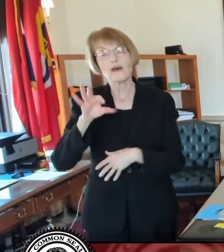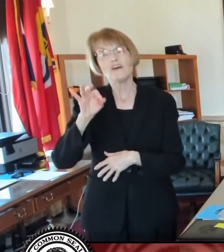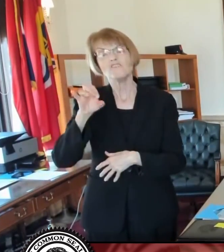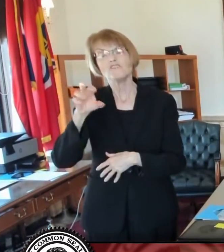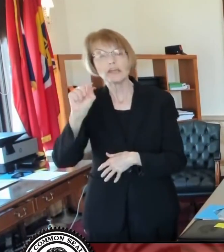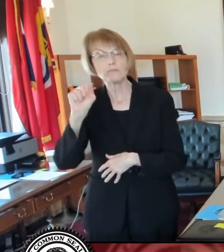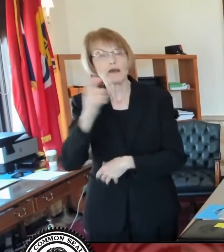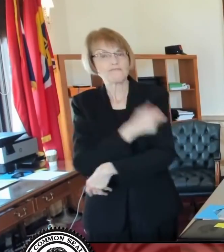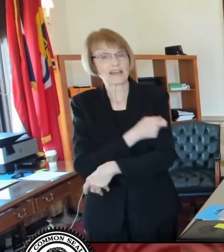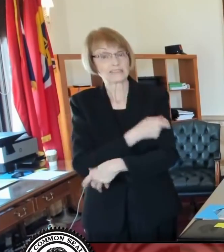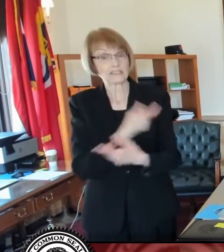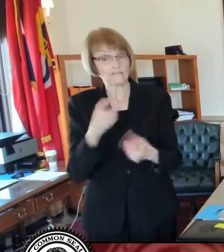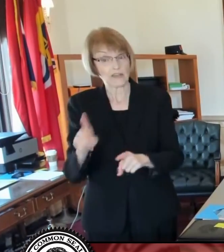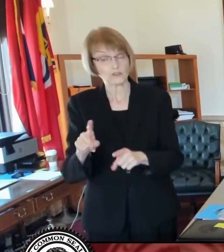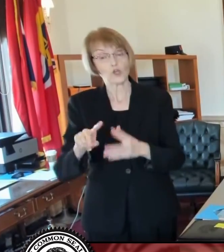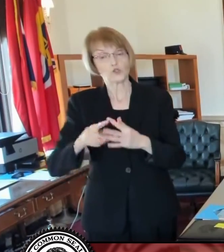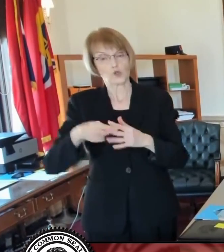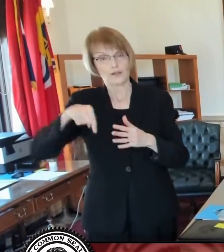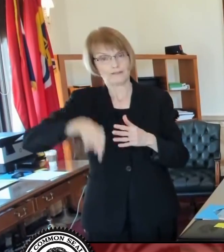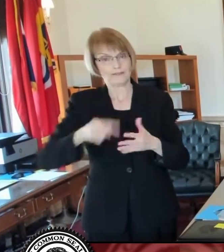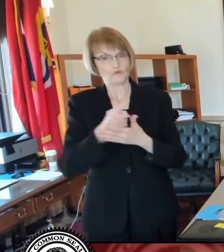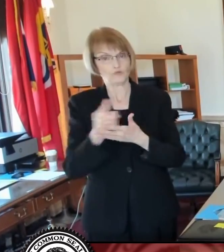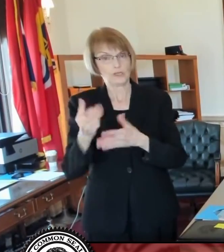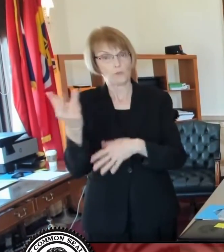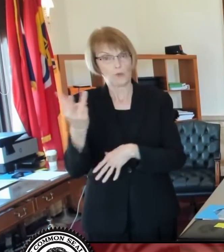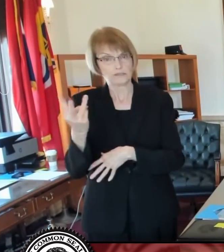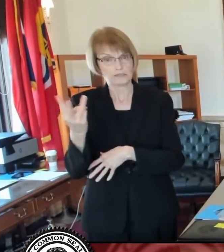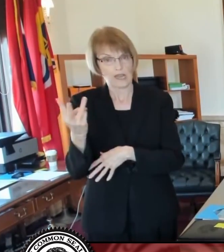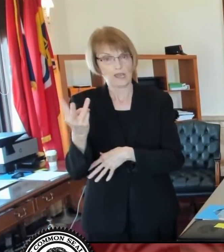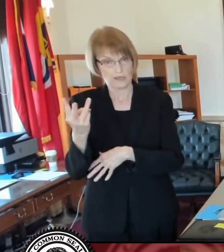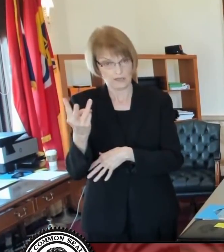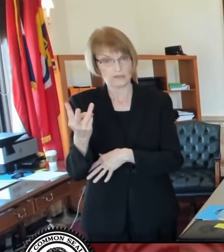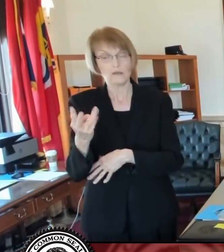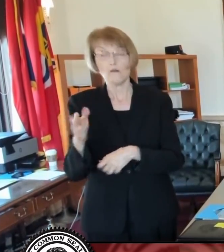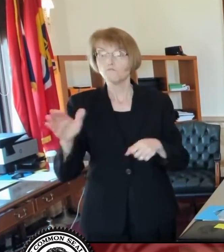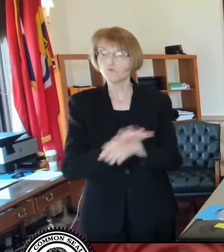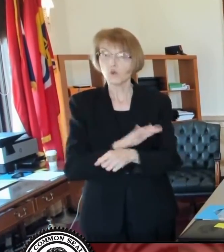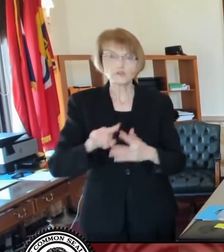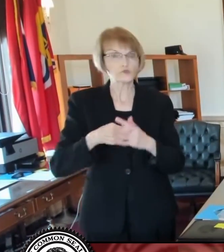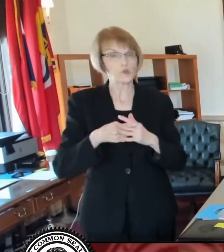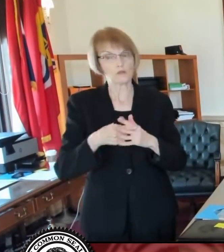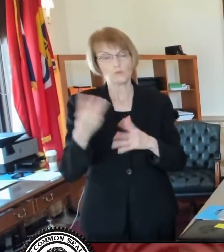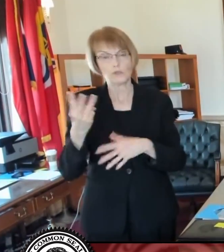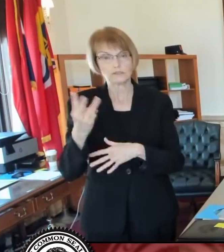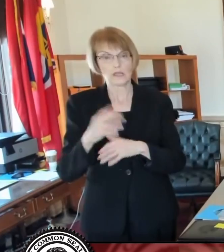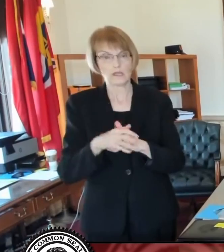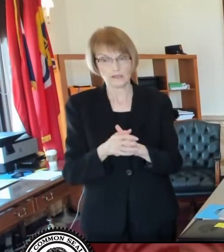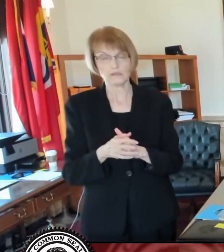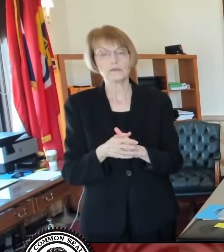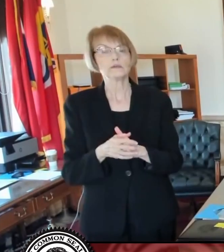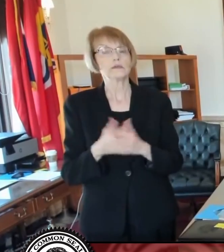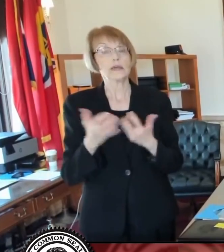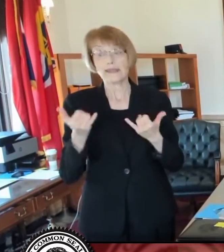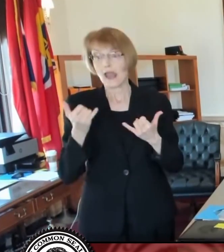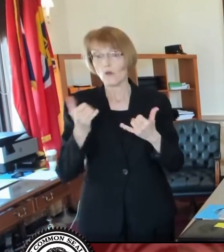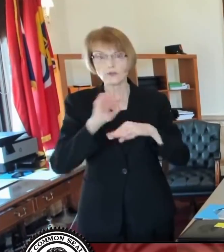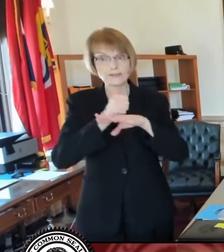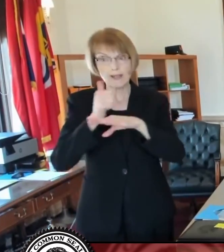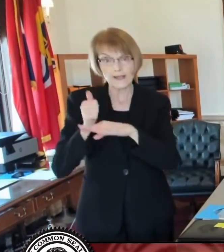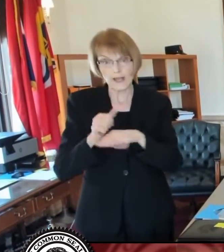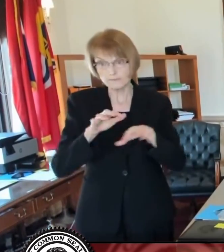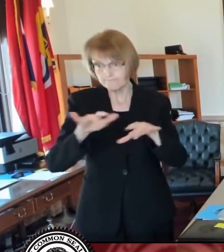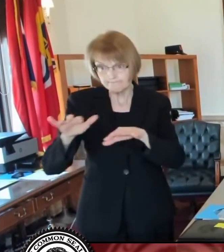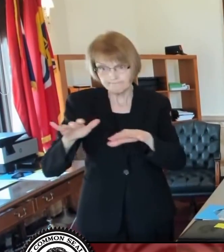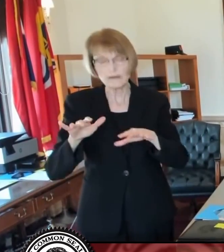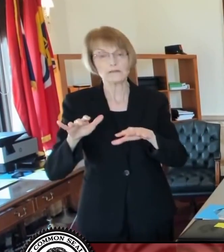event is starting on Wednesday, full force on Wednesday. Everybody's getting set up there now. They're